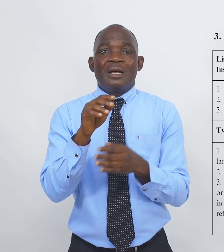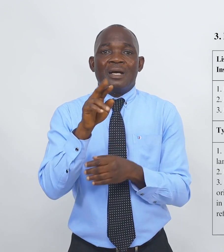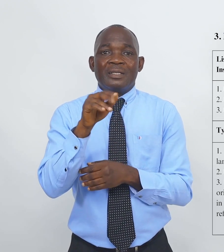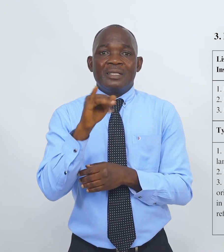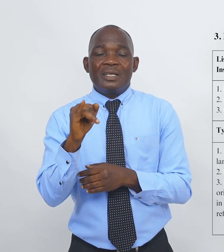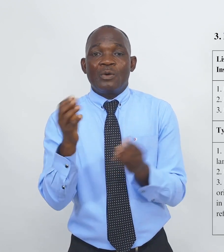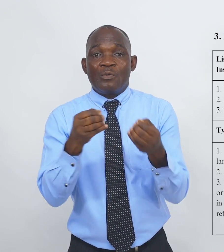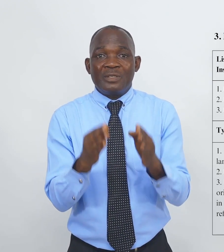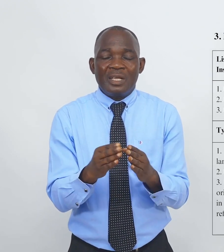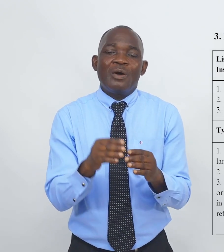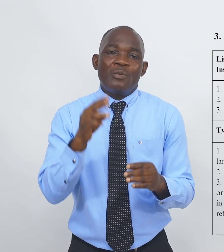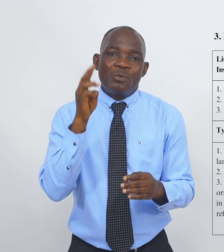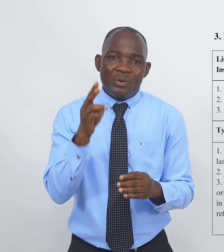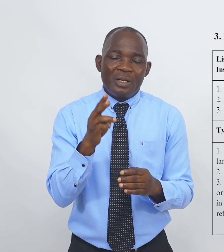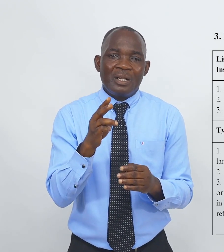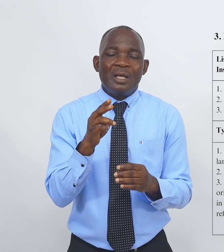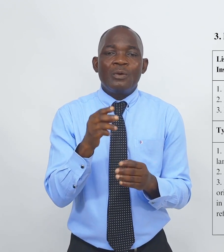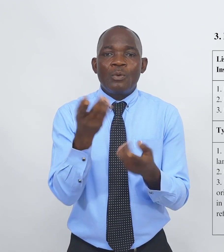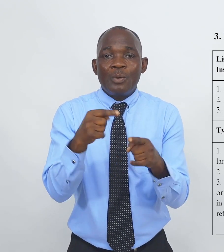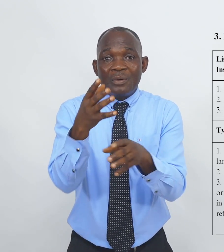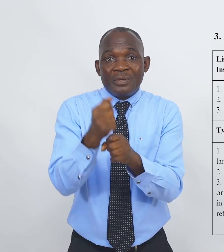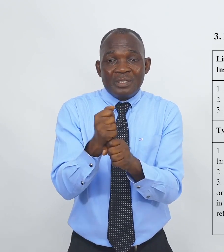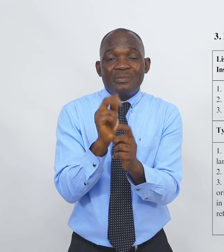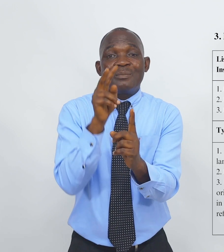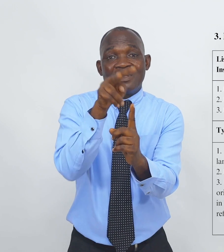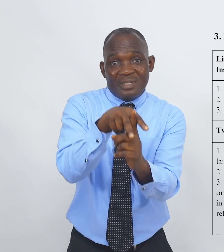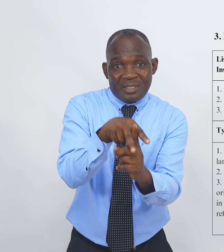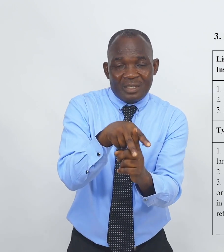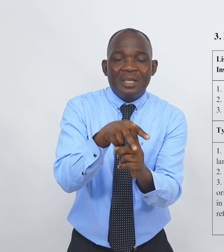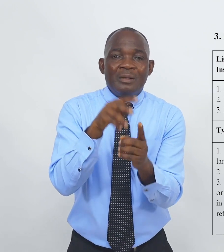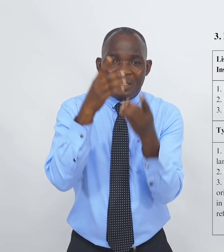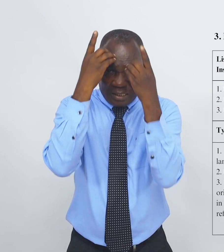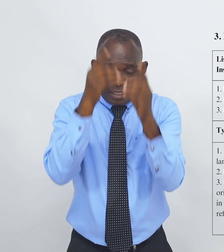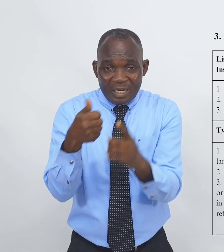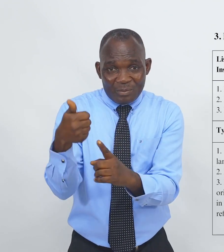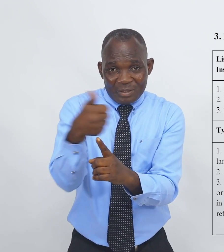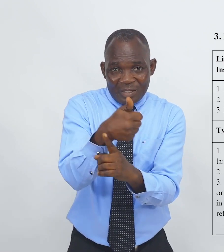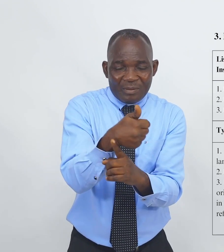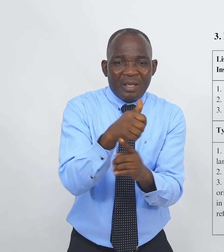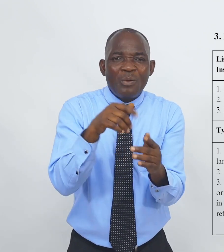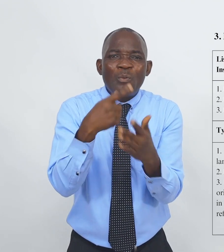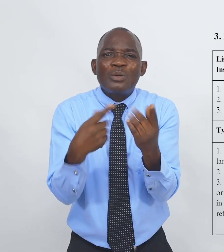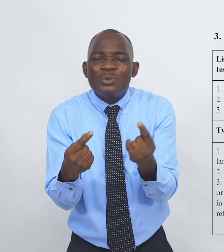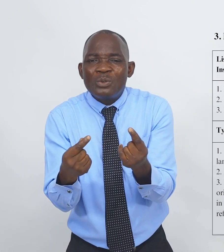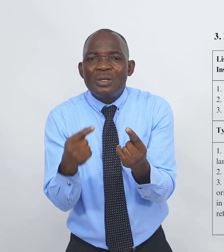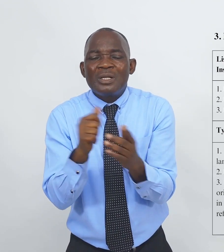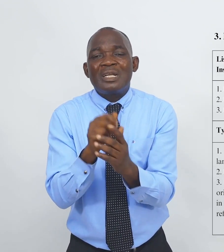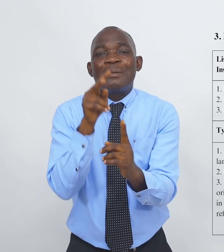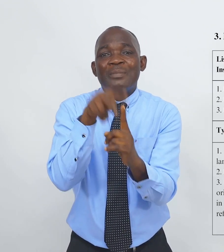RTI officer shall, upon receipt of the application, make a determination as to whether or not the application